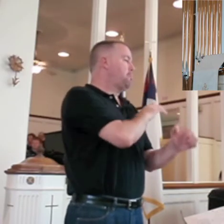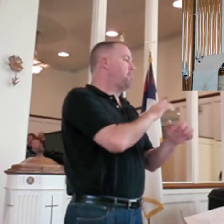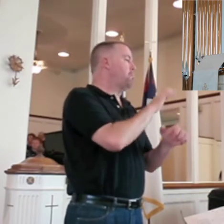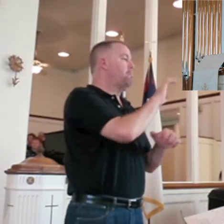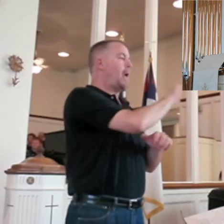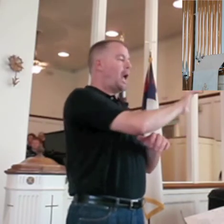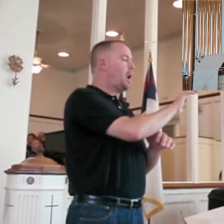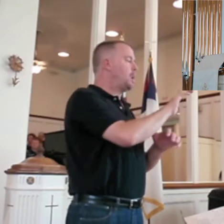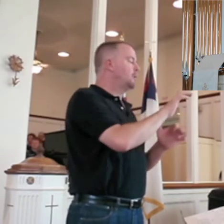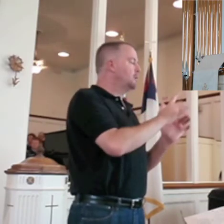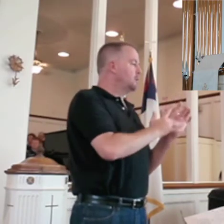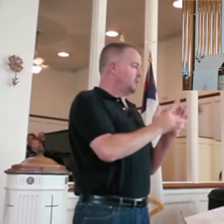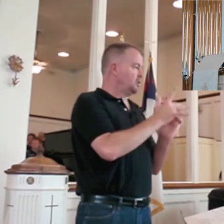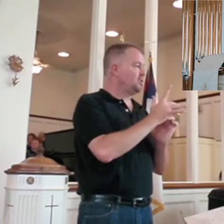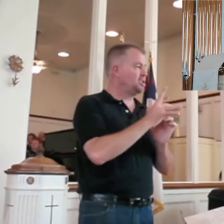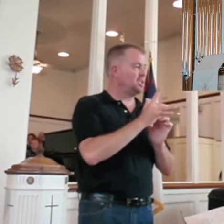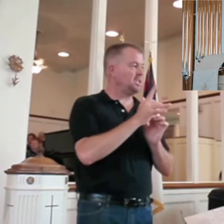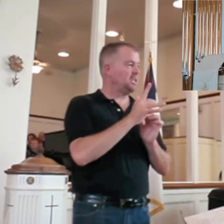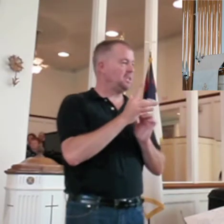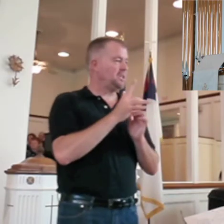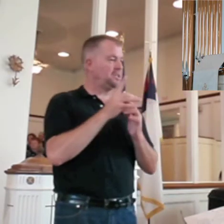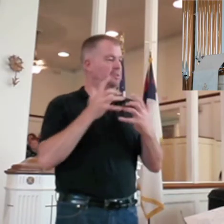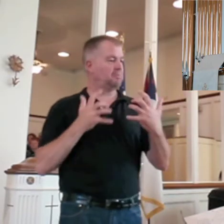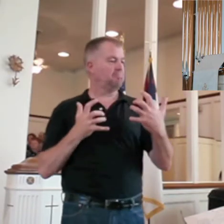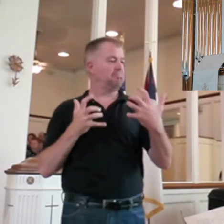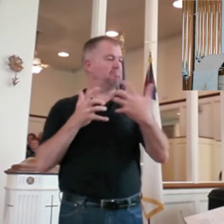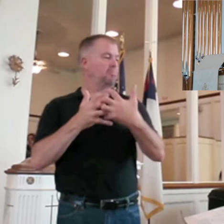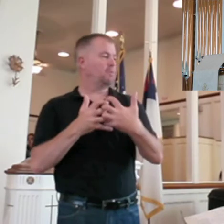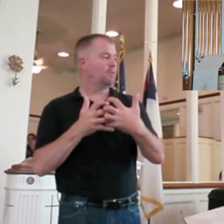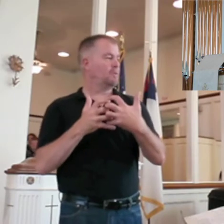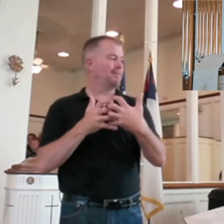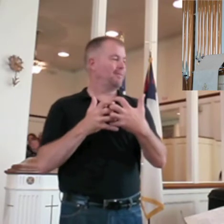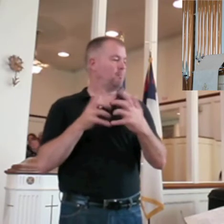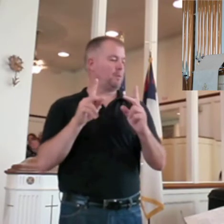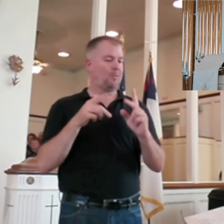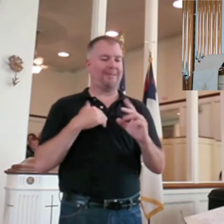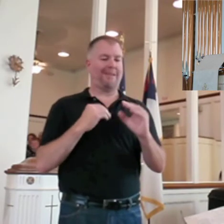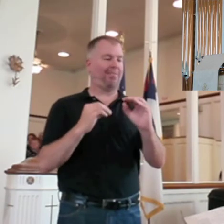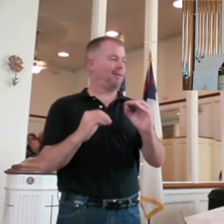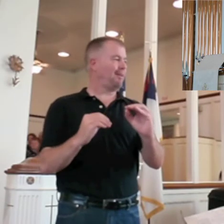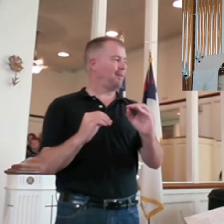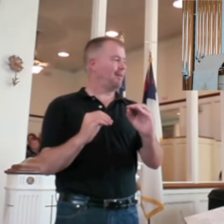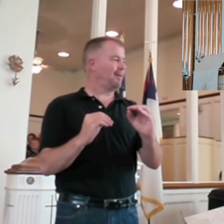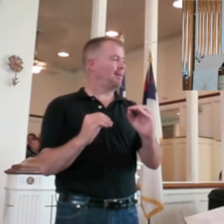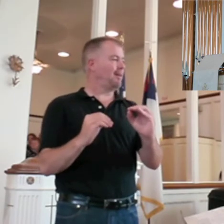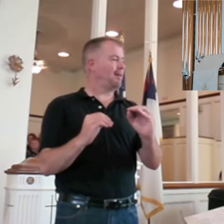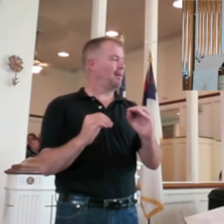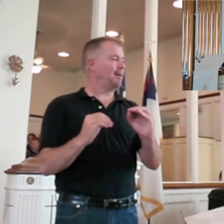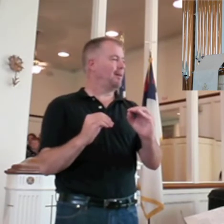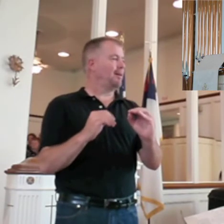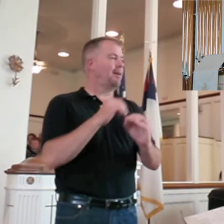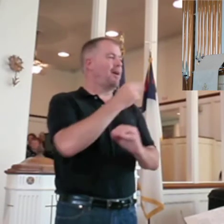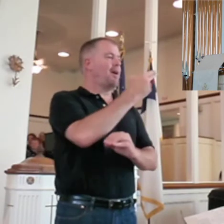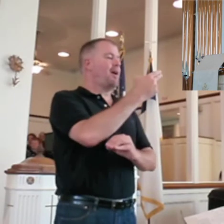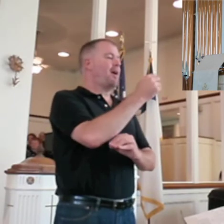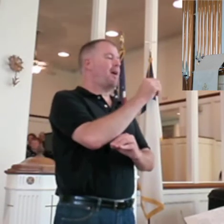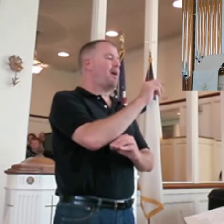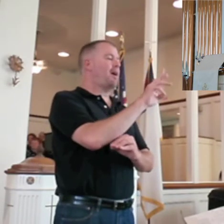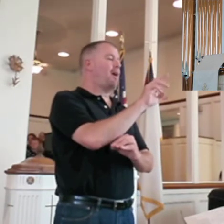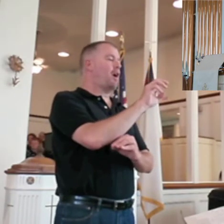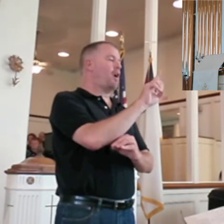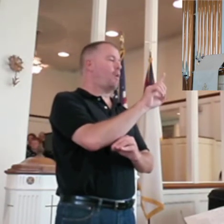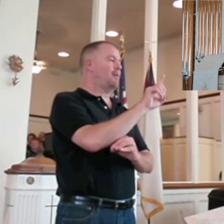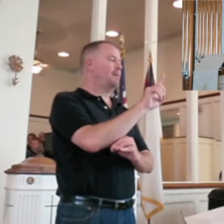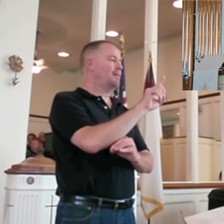power. Jesus identified with those that had nothing to give him back. Herod's kingdom